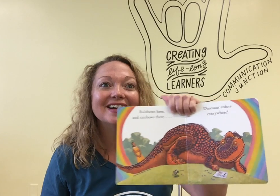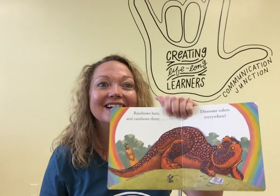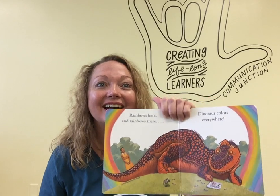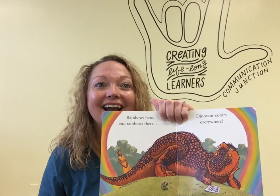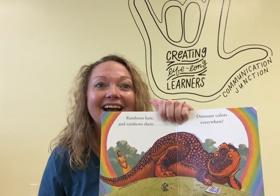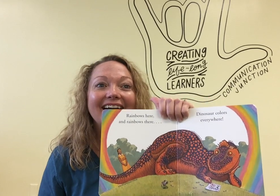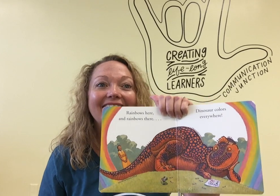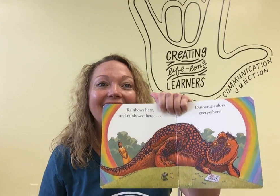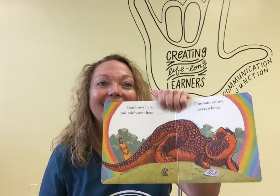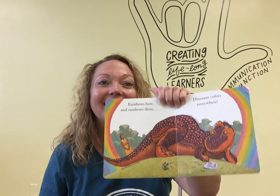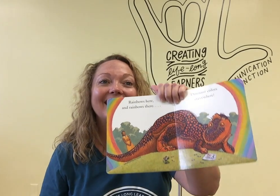everywhere.